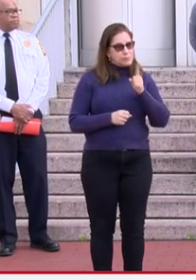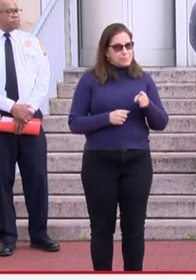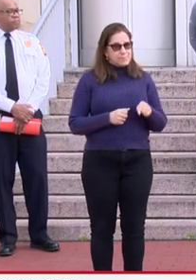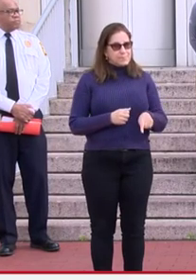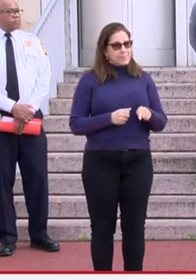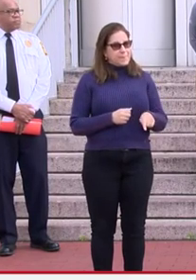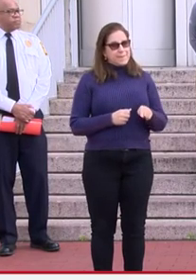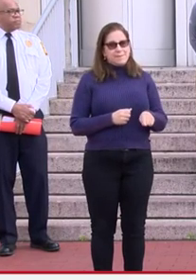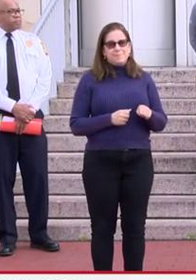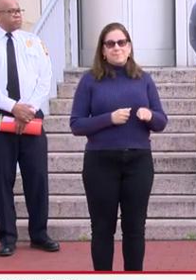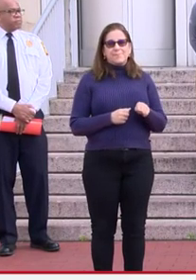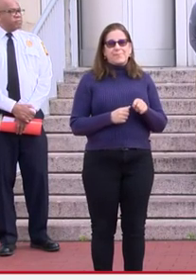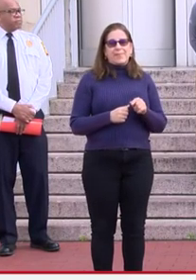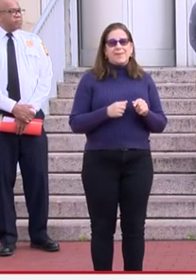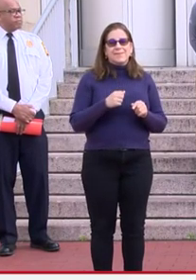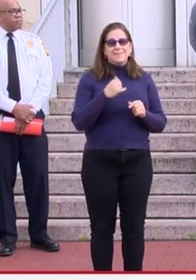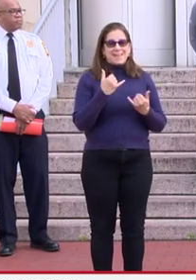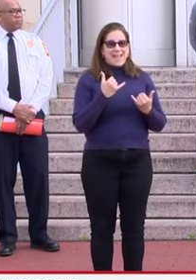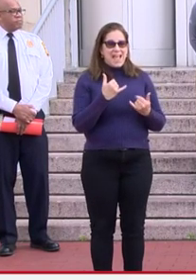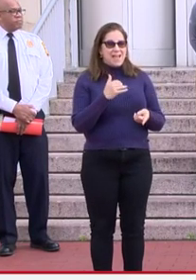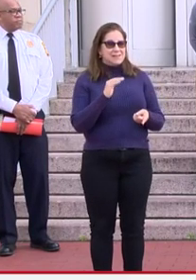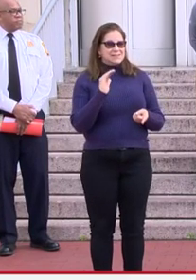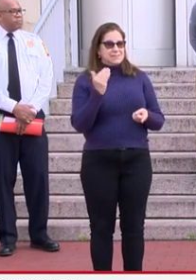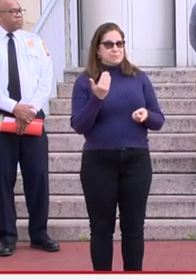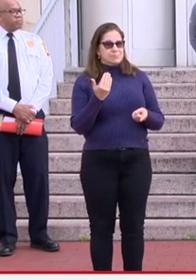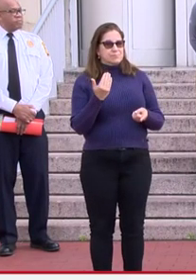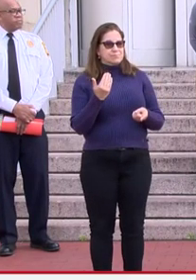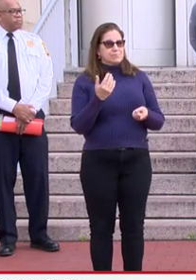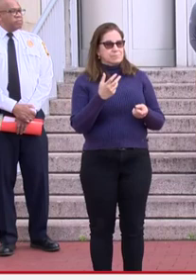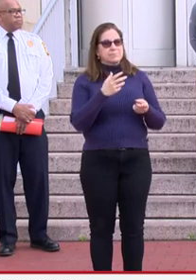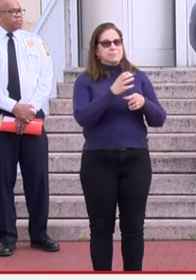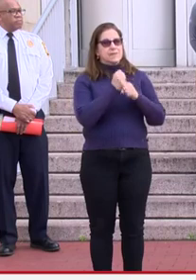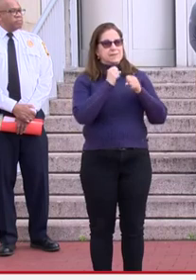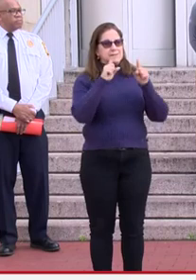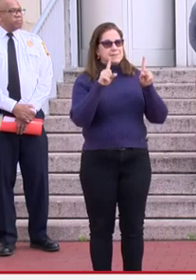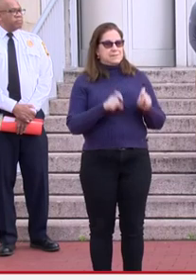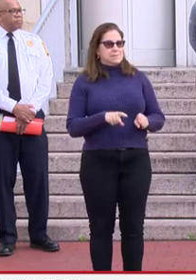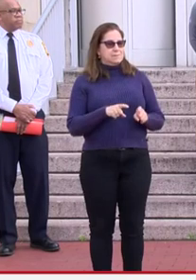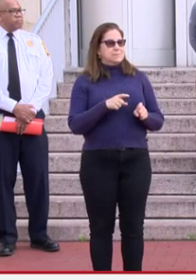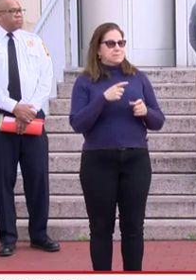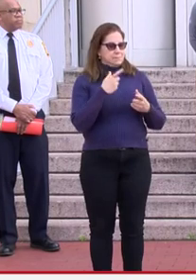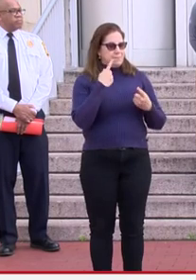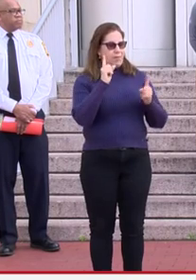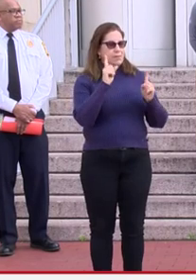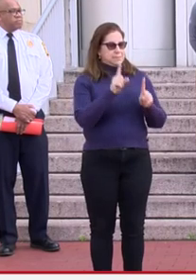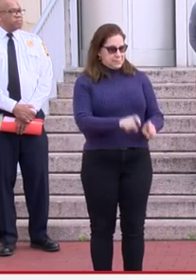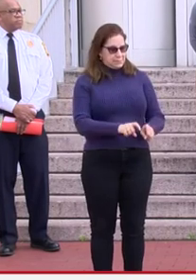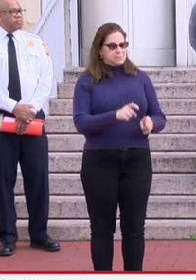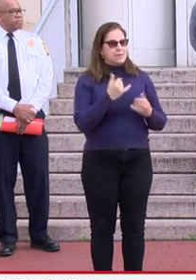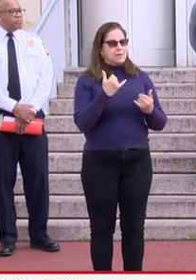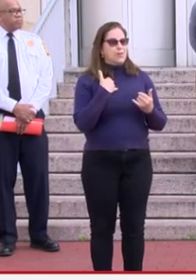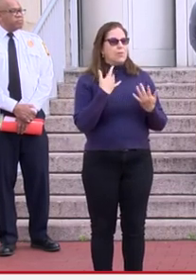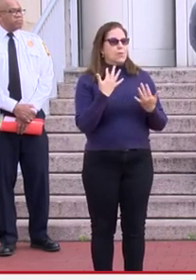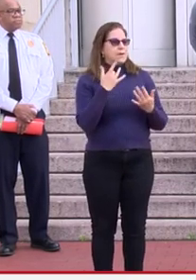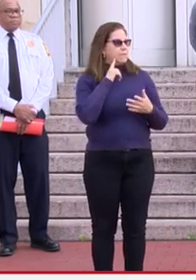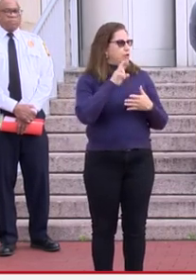the results are pending. So we will not be reporting any positive results of a minor